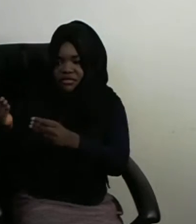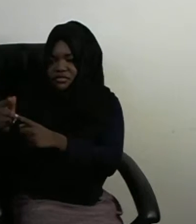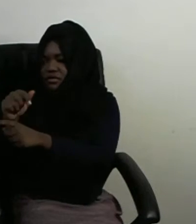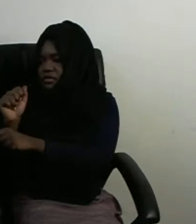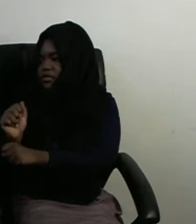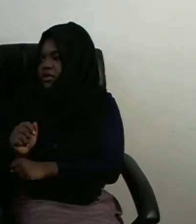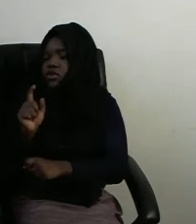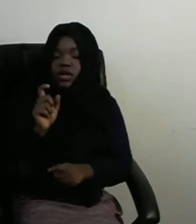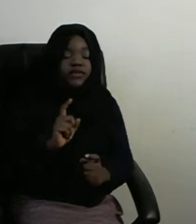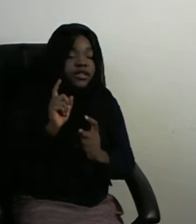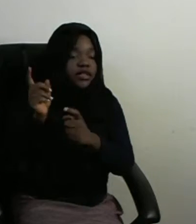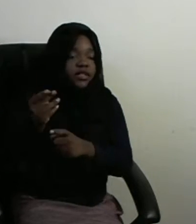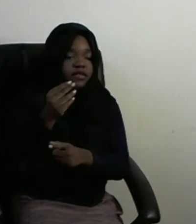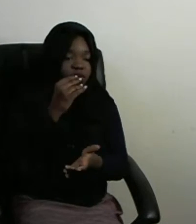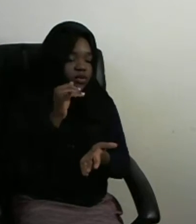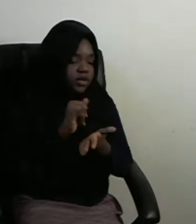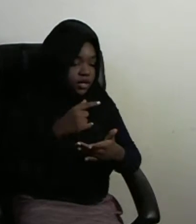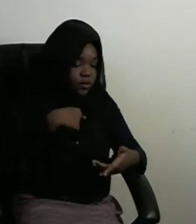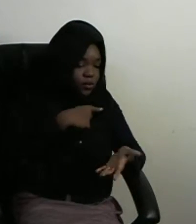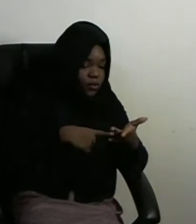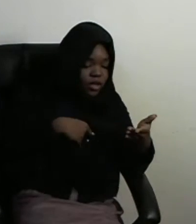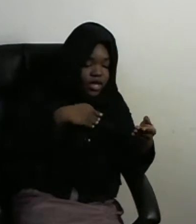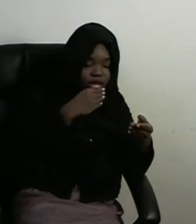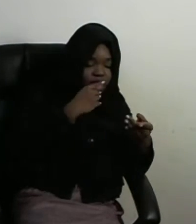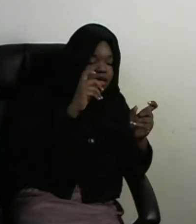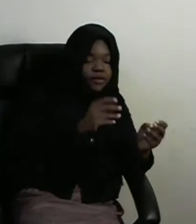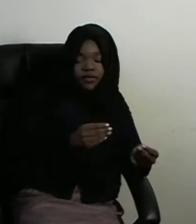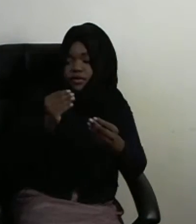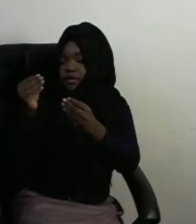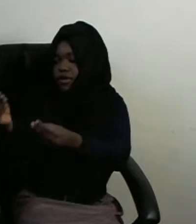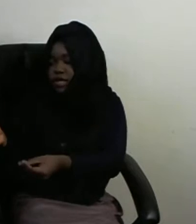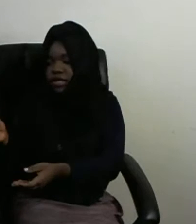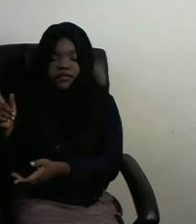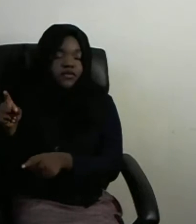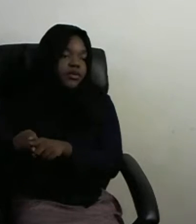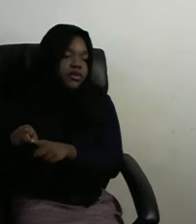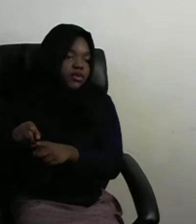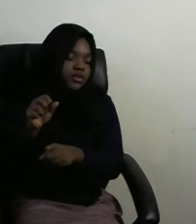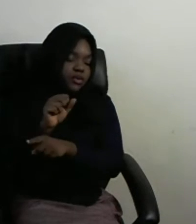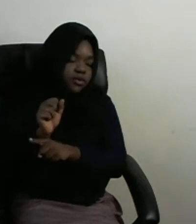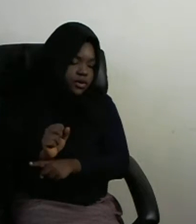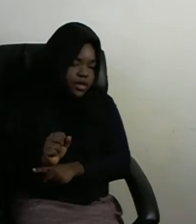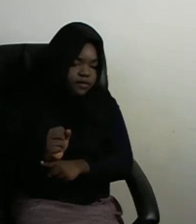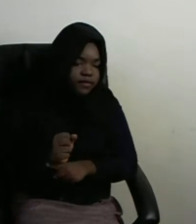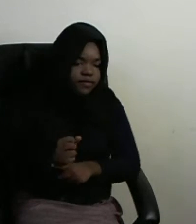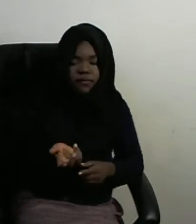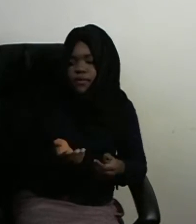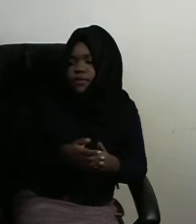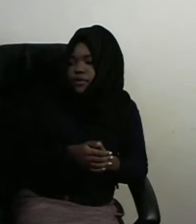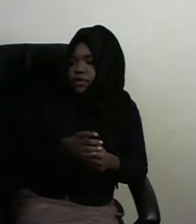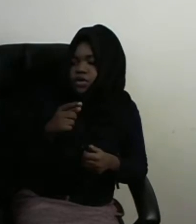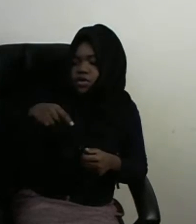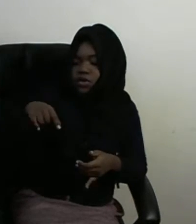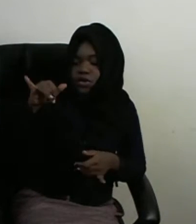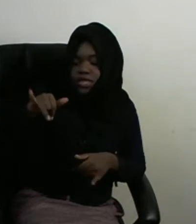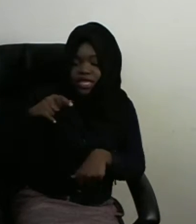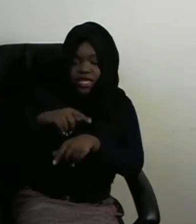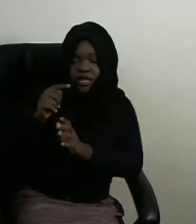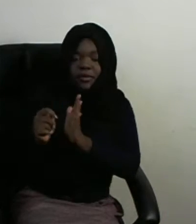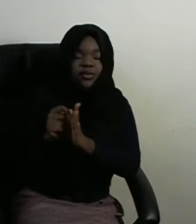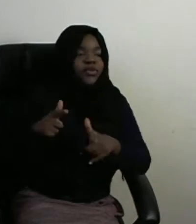you give them food that you eat, you and your wife and your children. So they were living